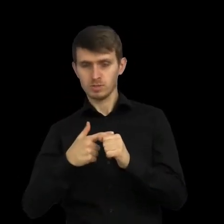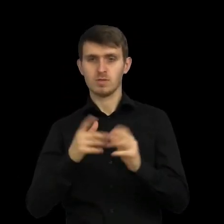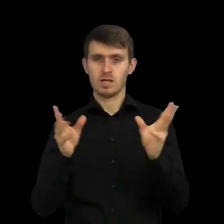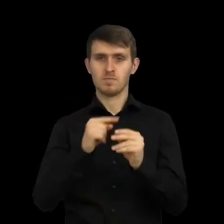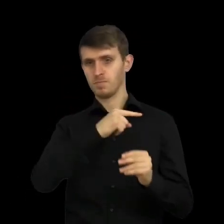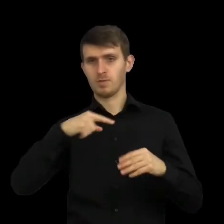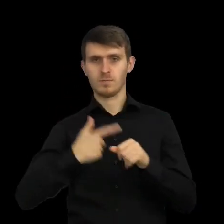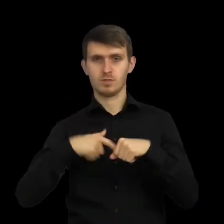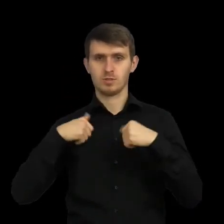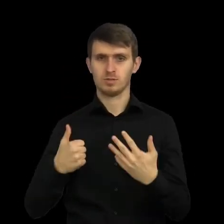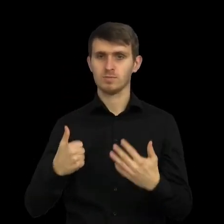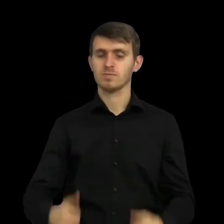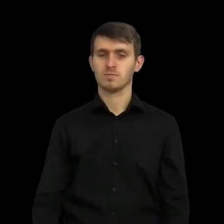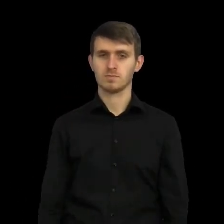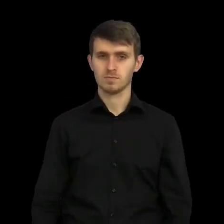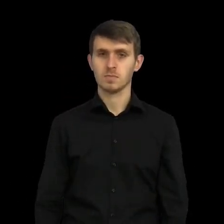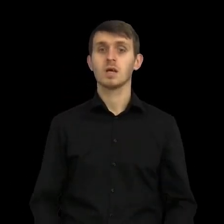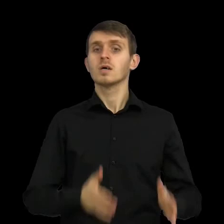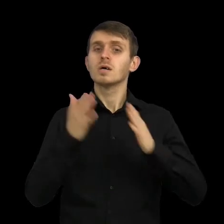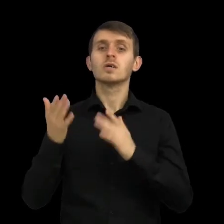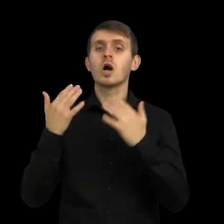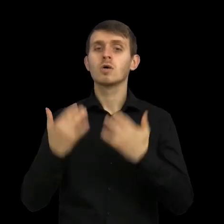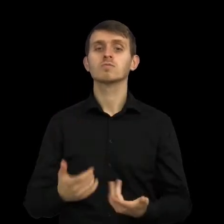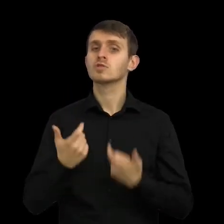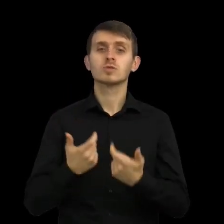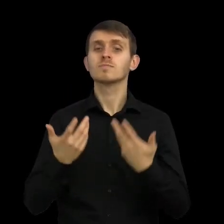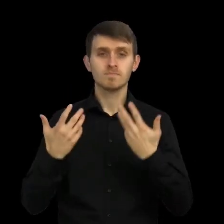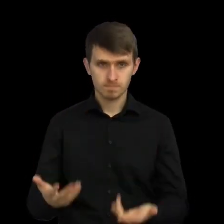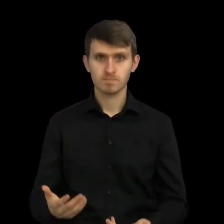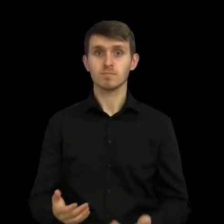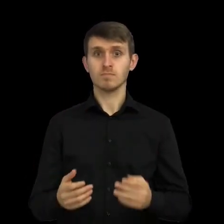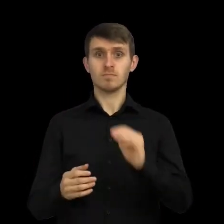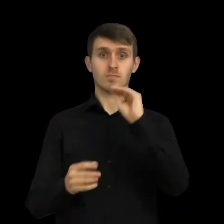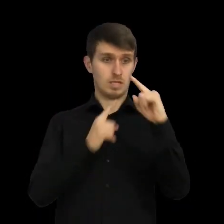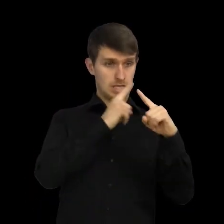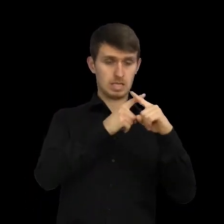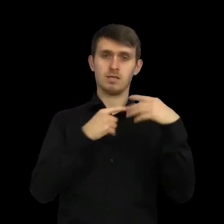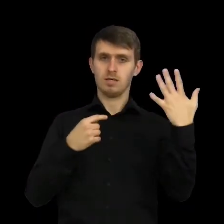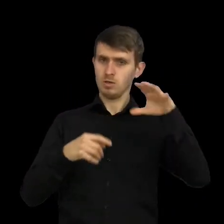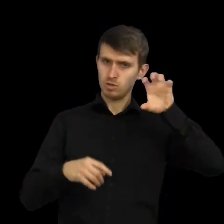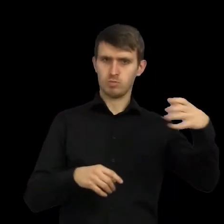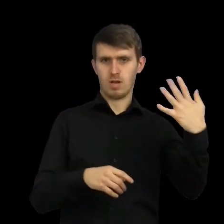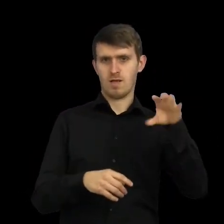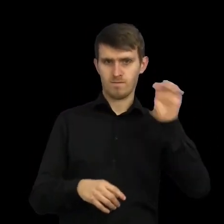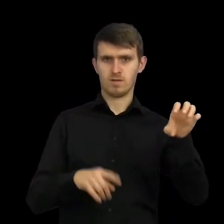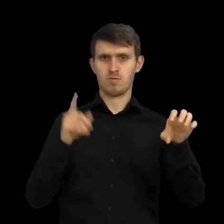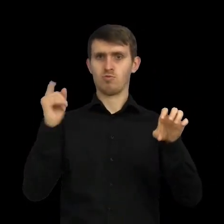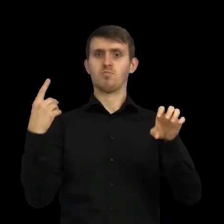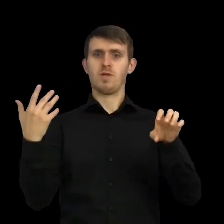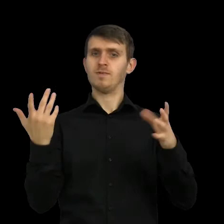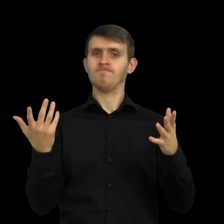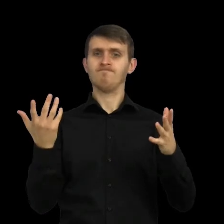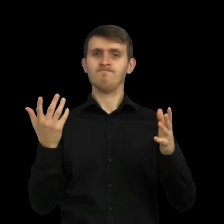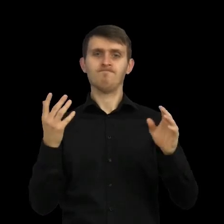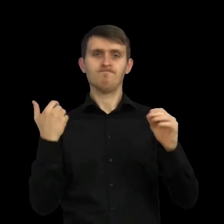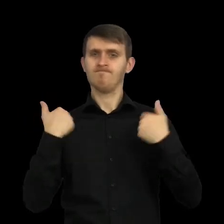26. Negative 26. Now the next thing we want to do is we want to get all of the x terms on the left-hand side. So we don't want this 6x